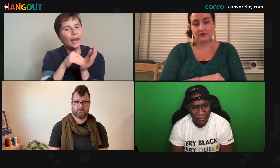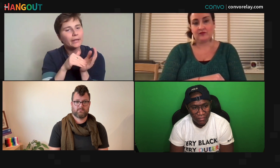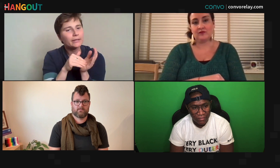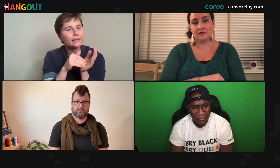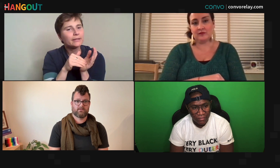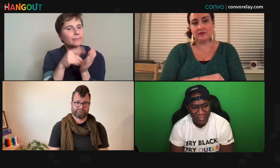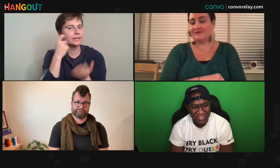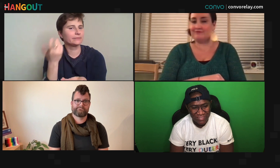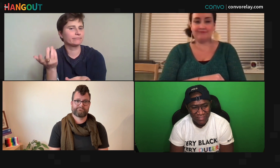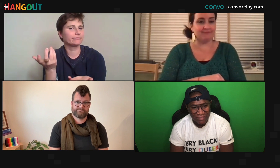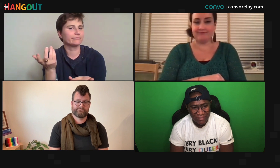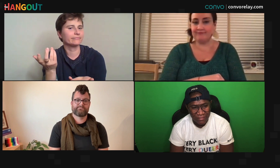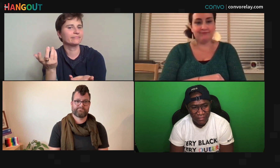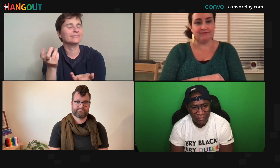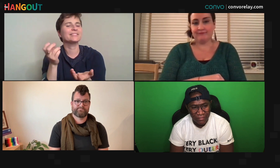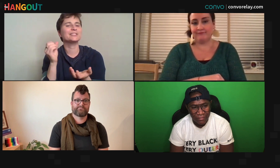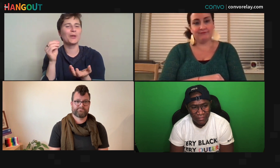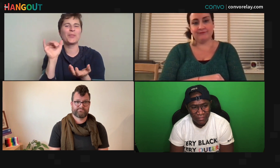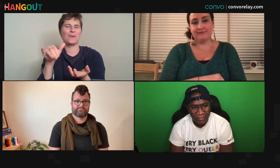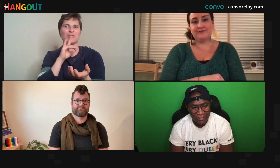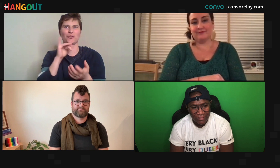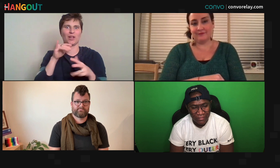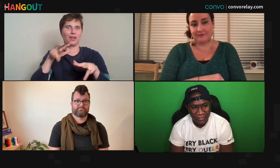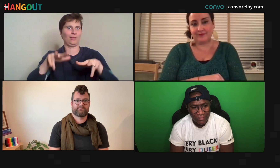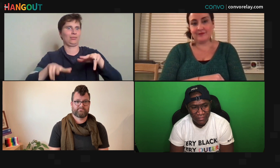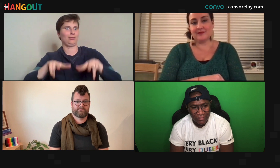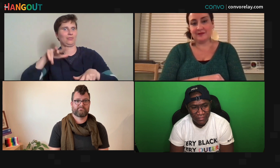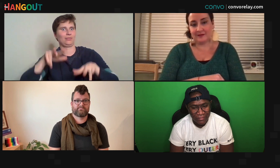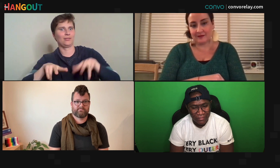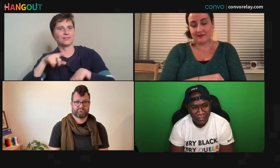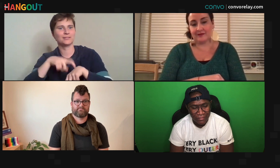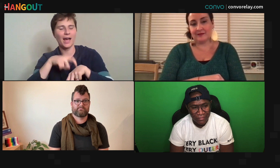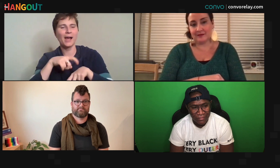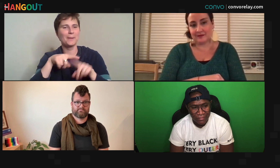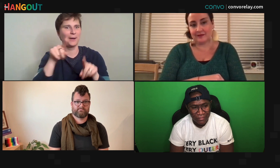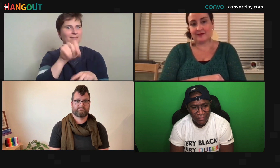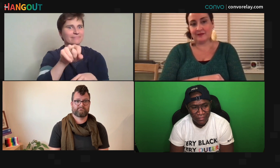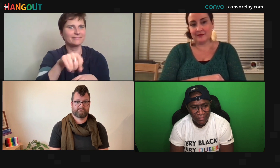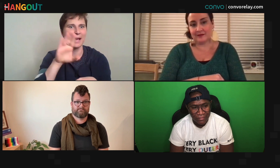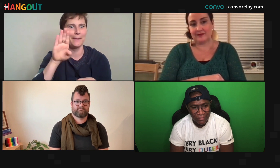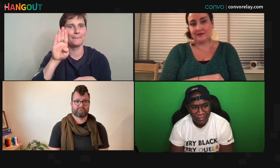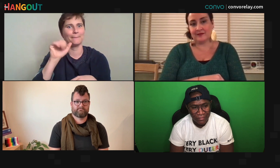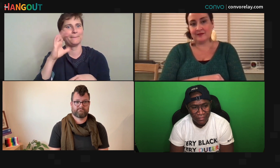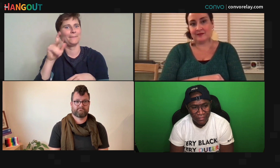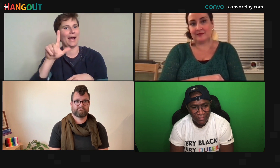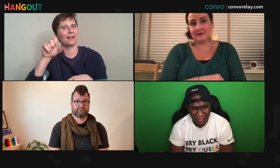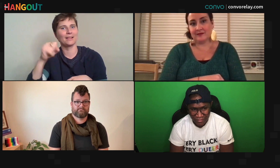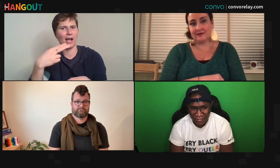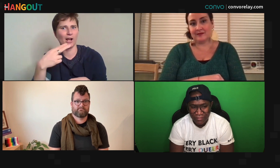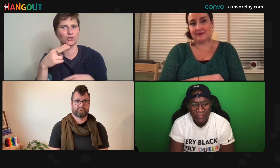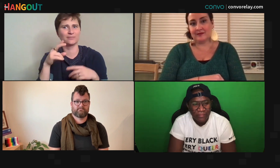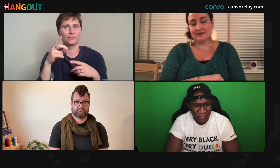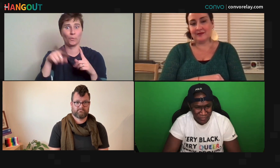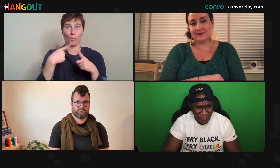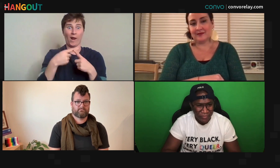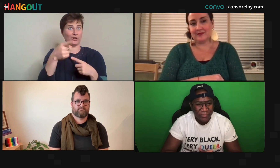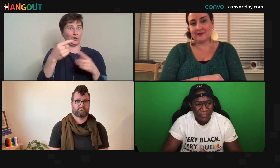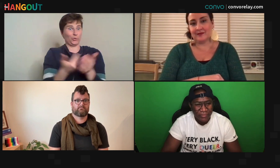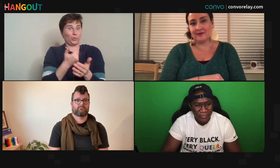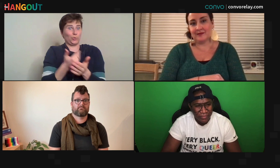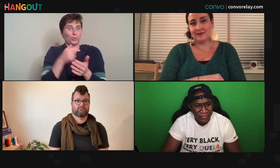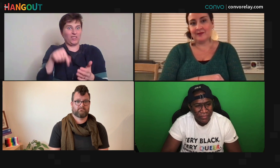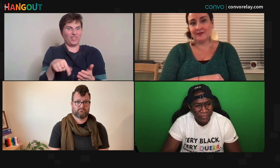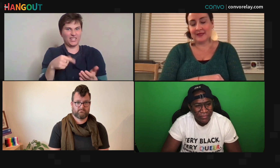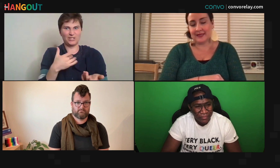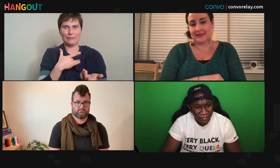fine, and maybe hand it off to another hearing author again? So that was such an awkward time. I remember that. And yes,